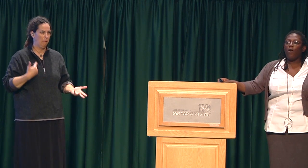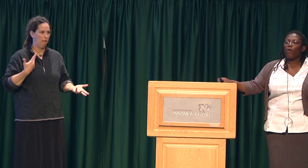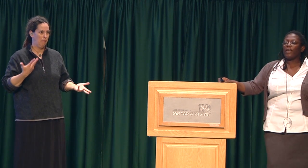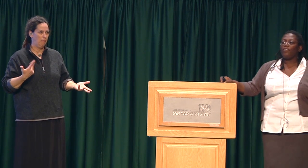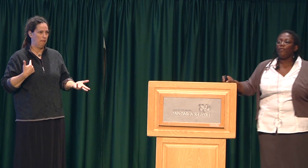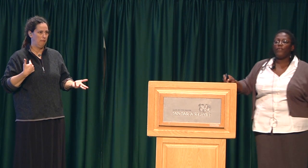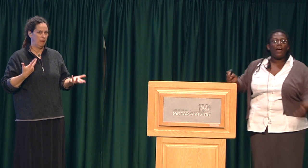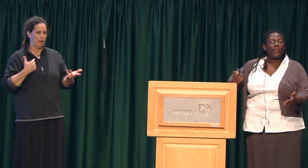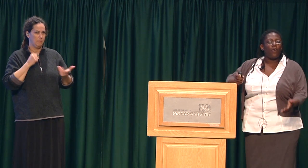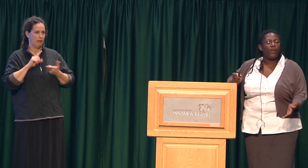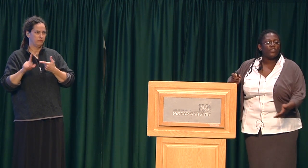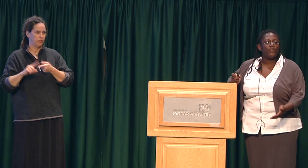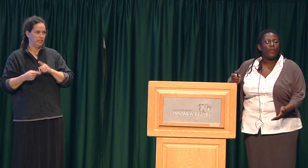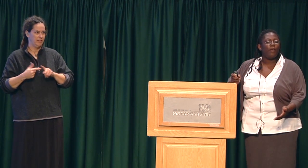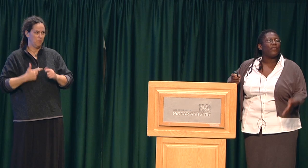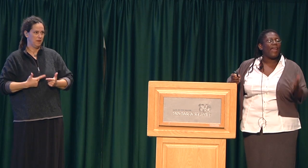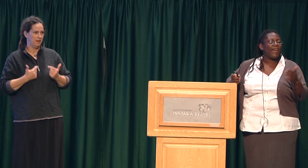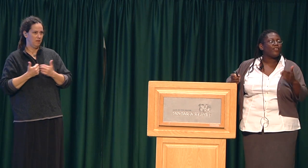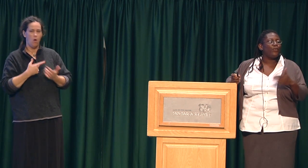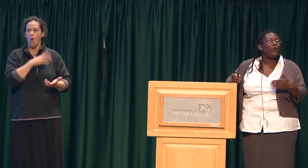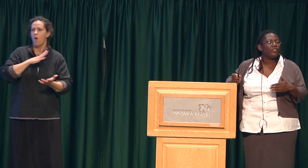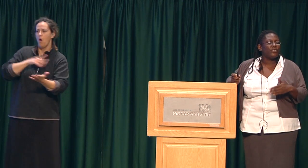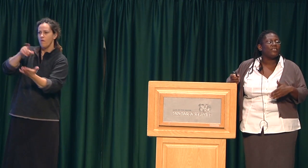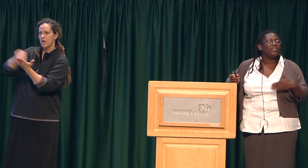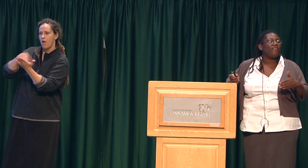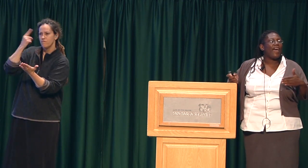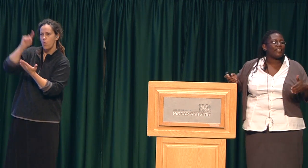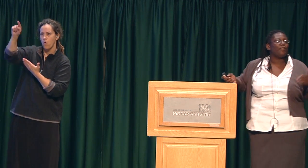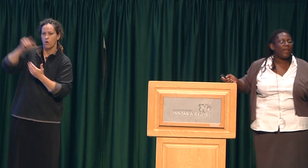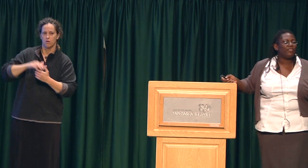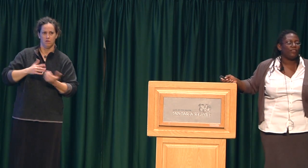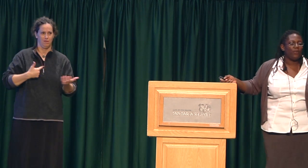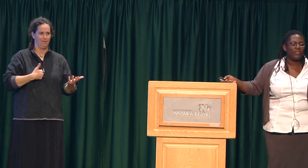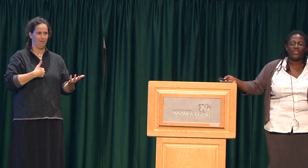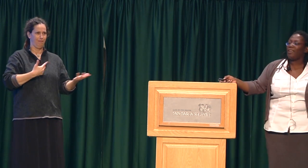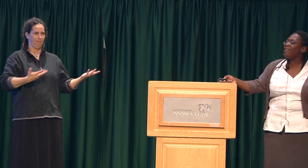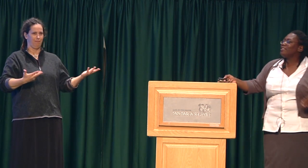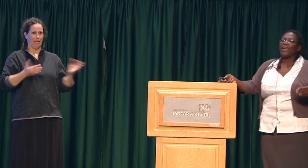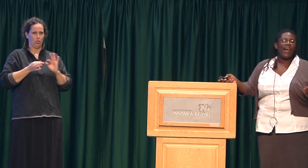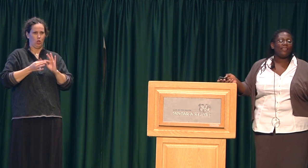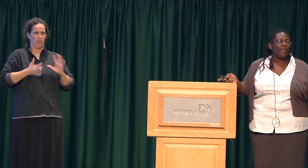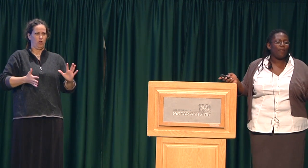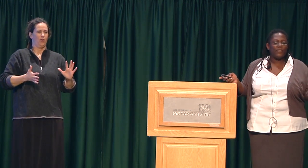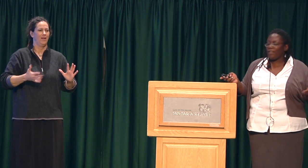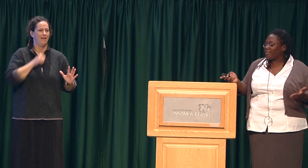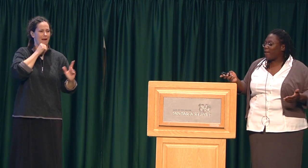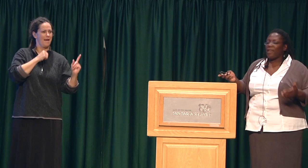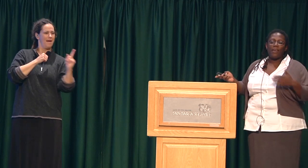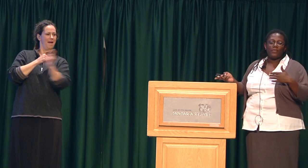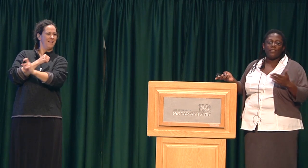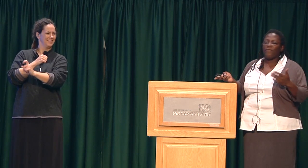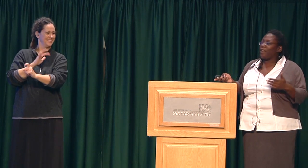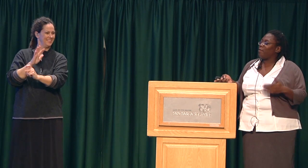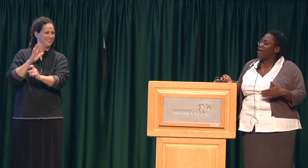with him. Or can you fill out the questions for him? Or they ask you questions instead of asking the patient the question. So that kind of thing happens all the time,